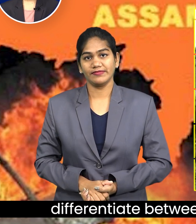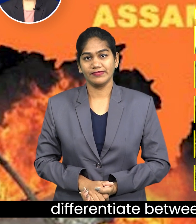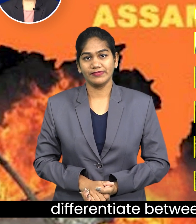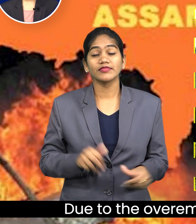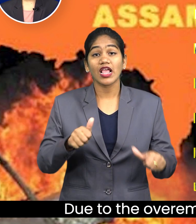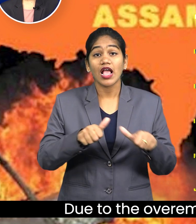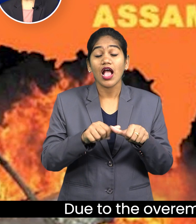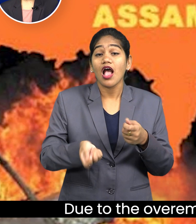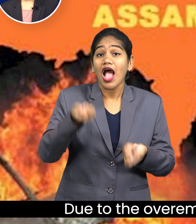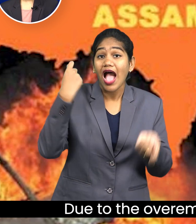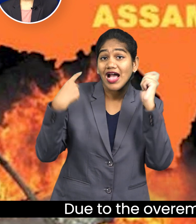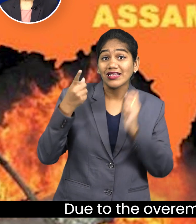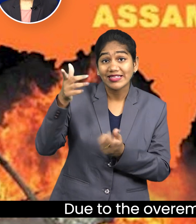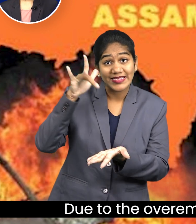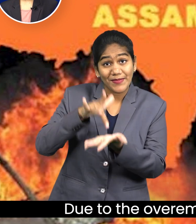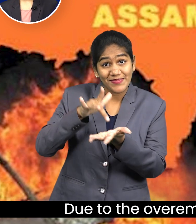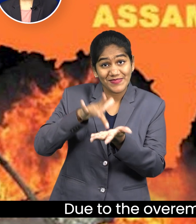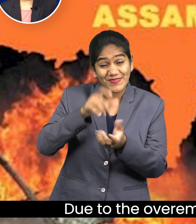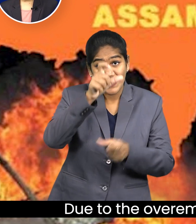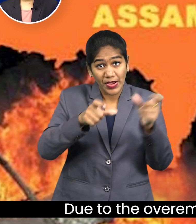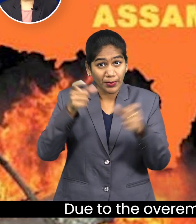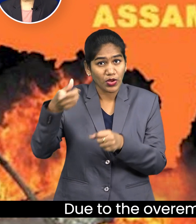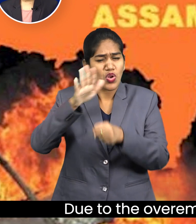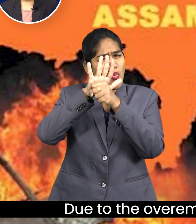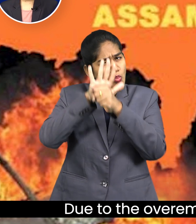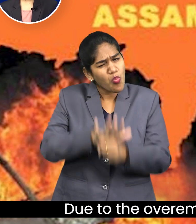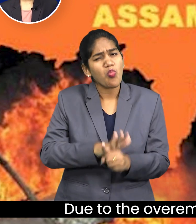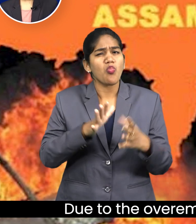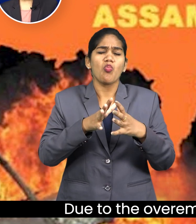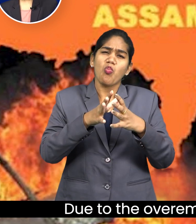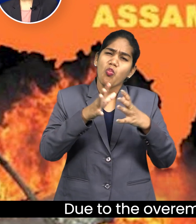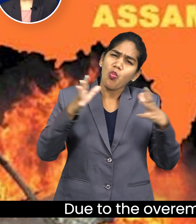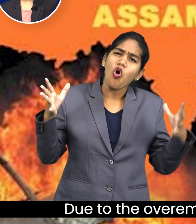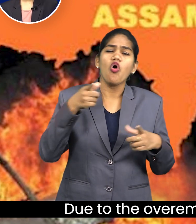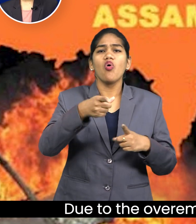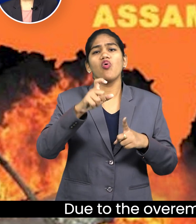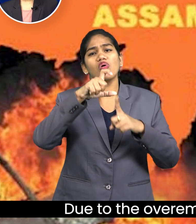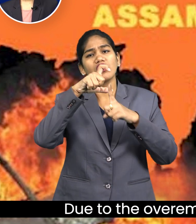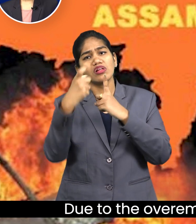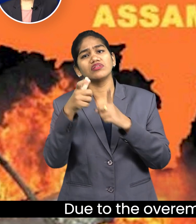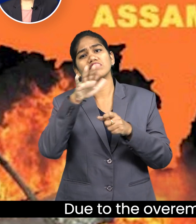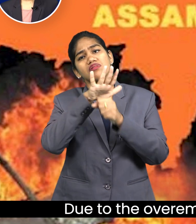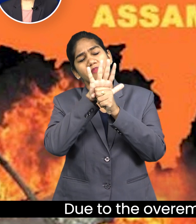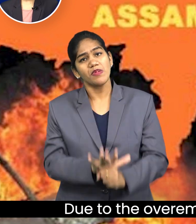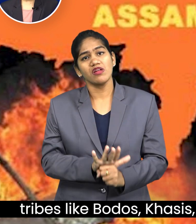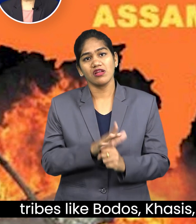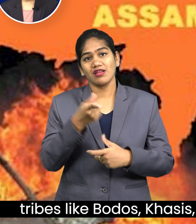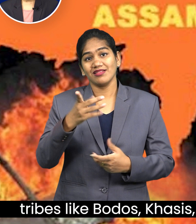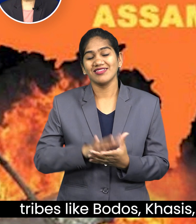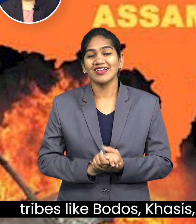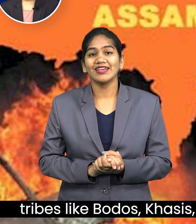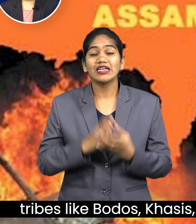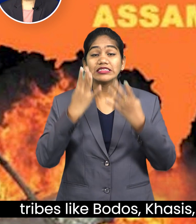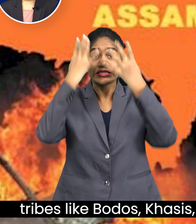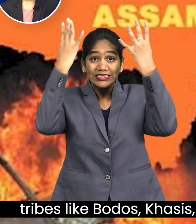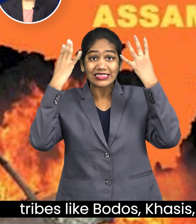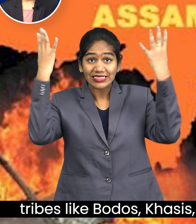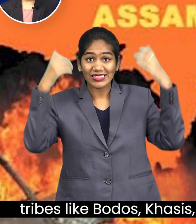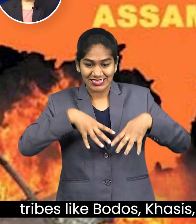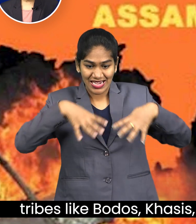Due to the overemphasisers on Assamese culture, tribes like